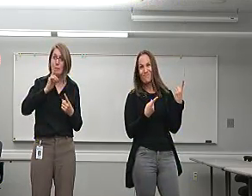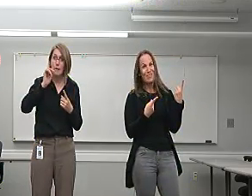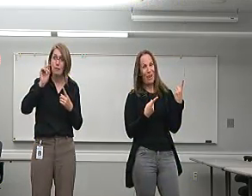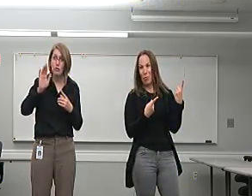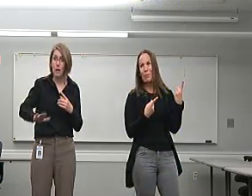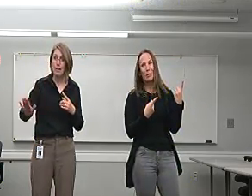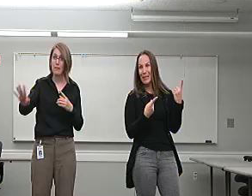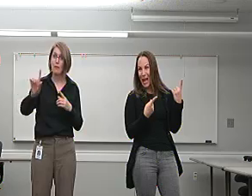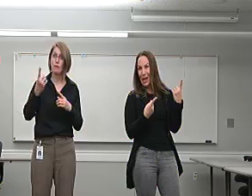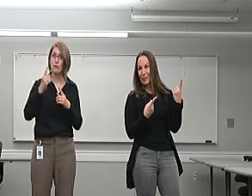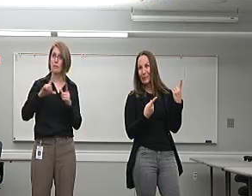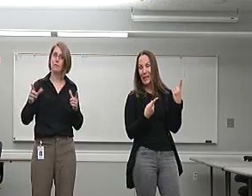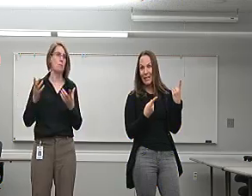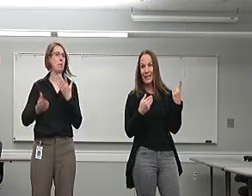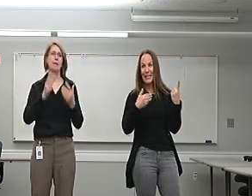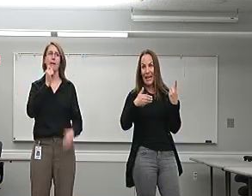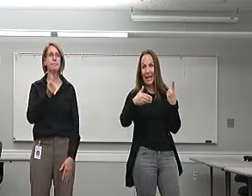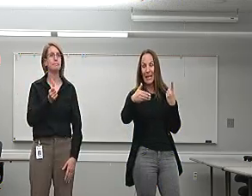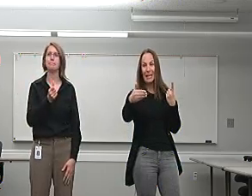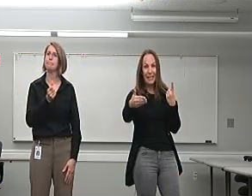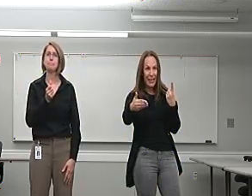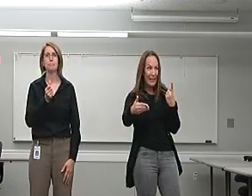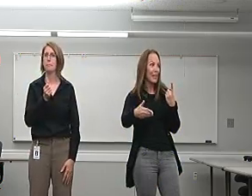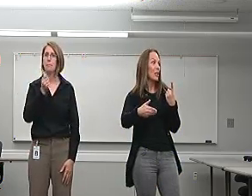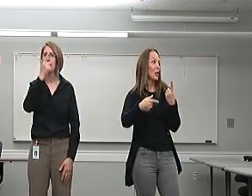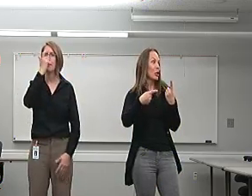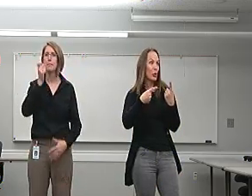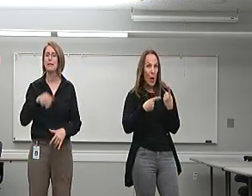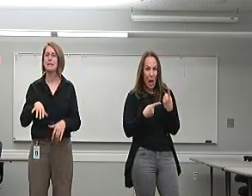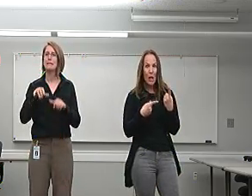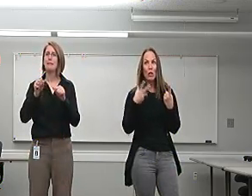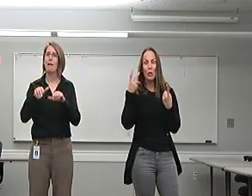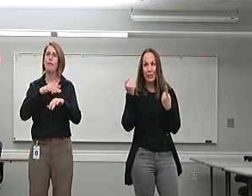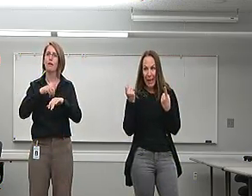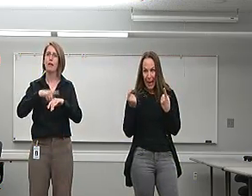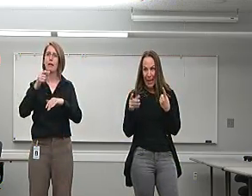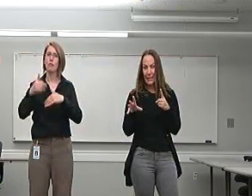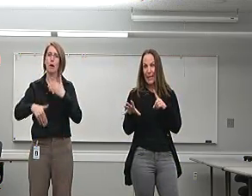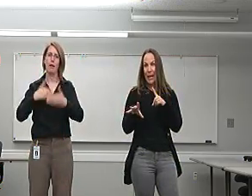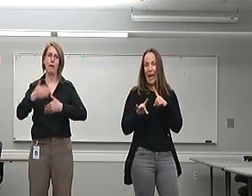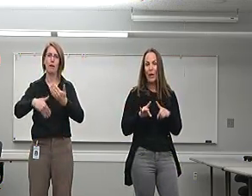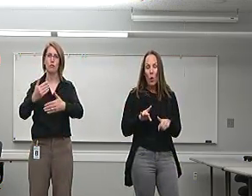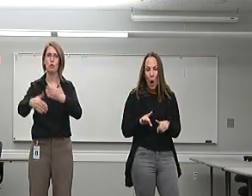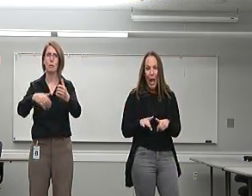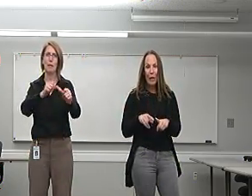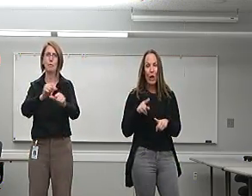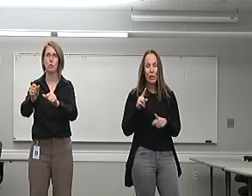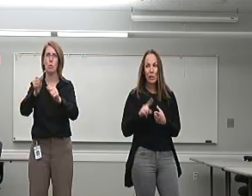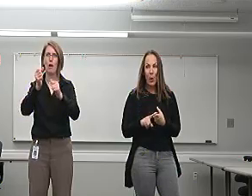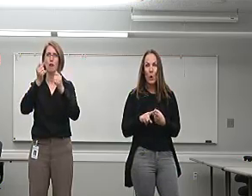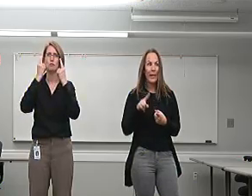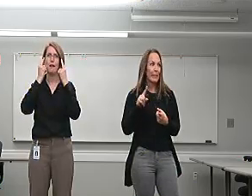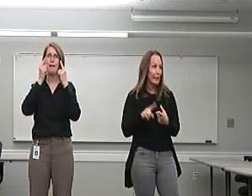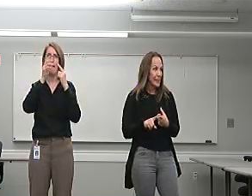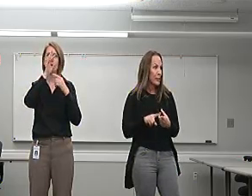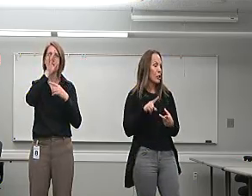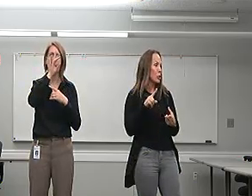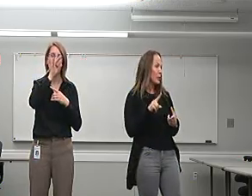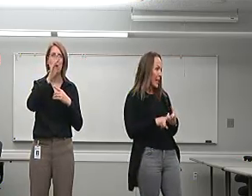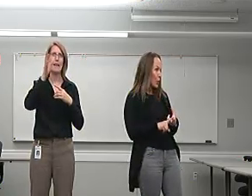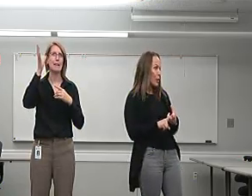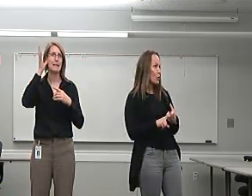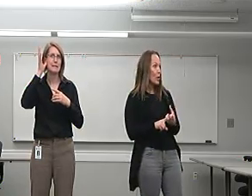not, because it's going to take a lot to get to understand and acquire a spoken, listened to language when